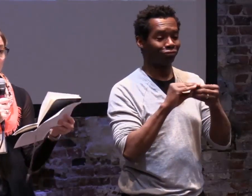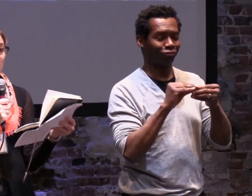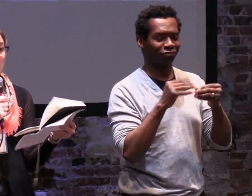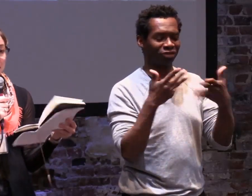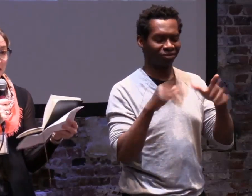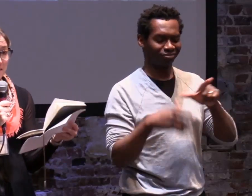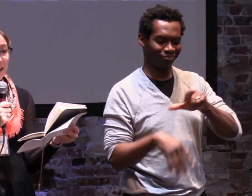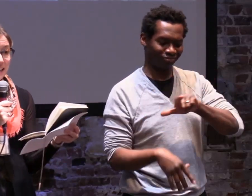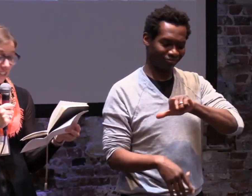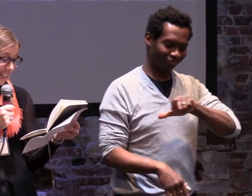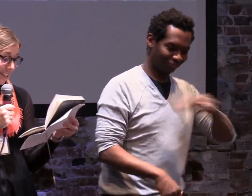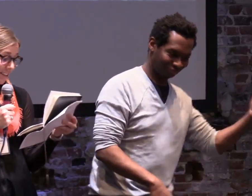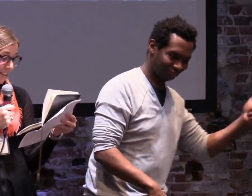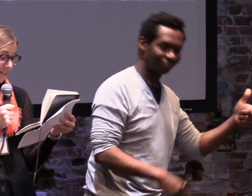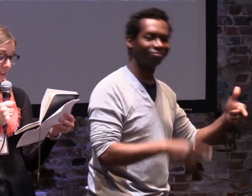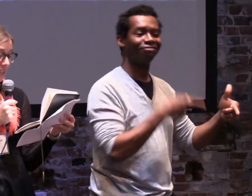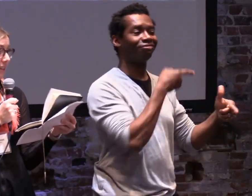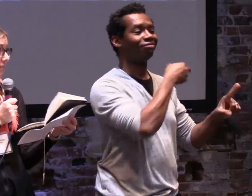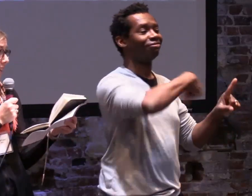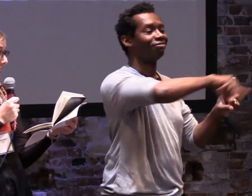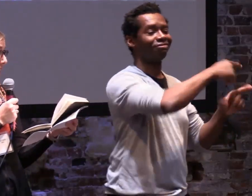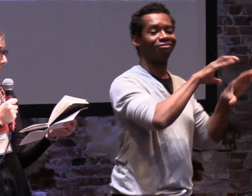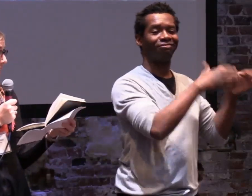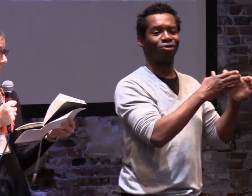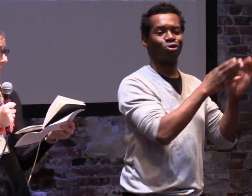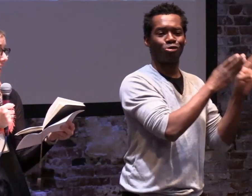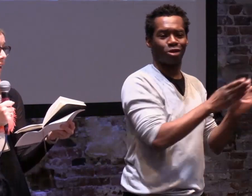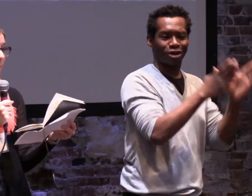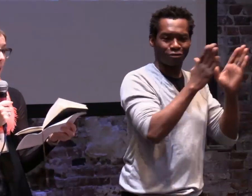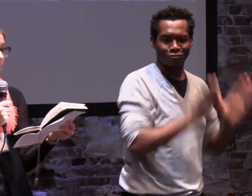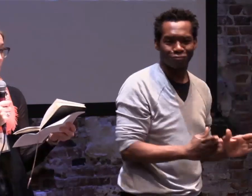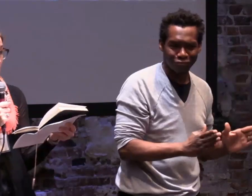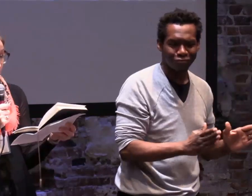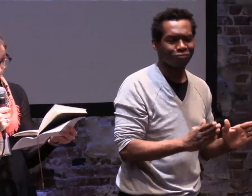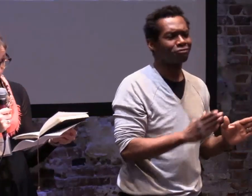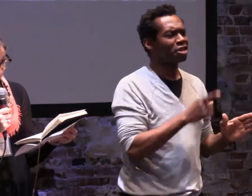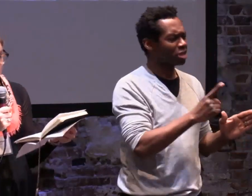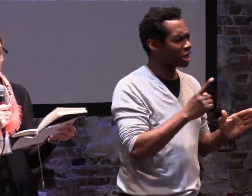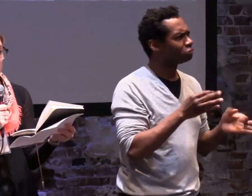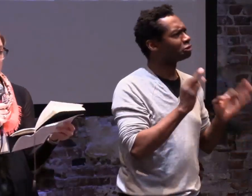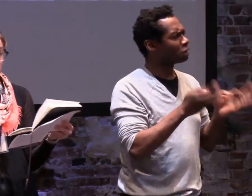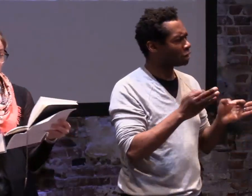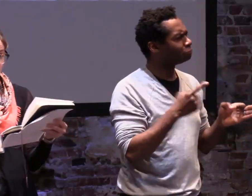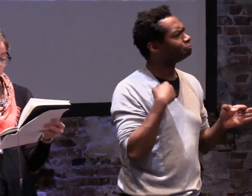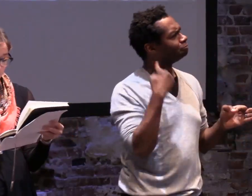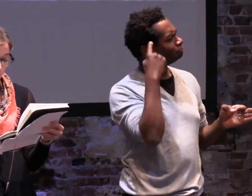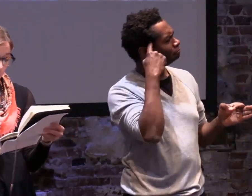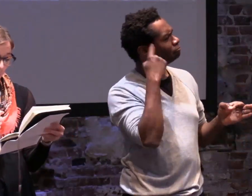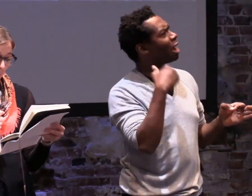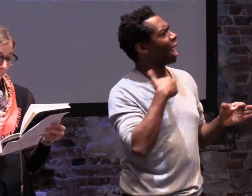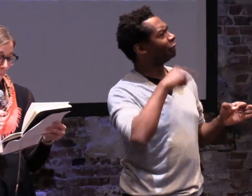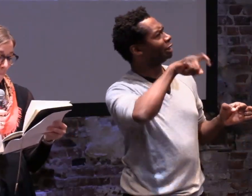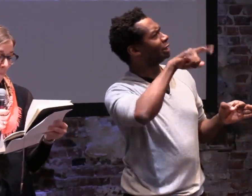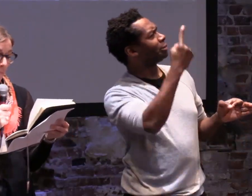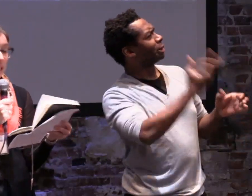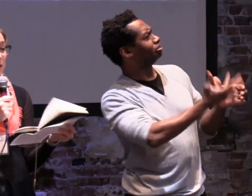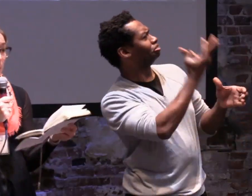who identified a need for this convening and committed themselves to making it happen. Please